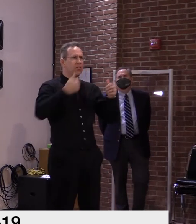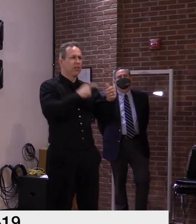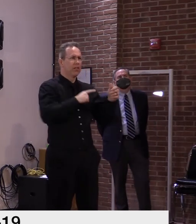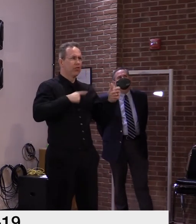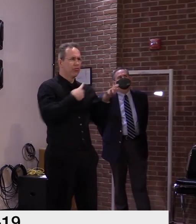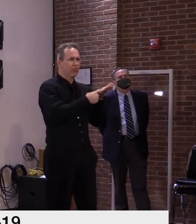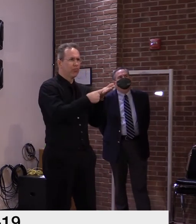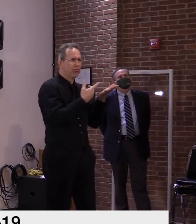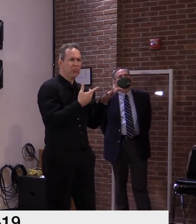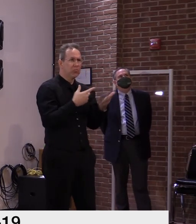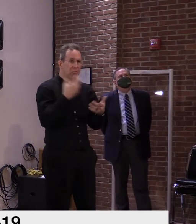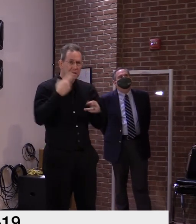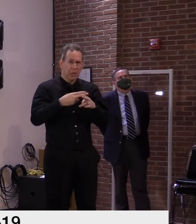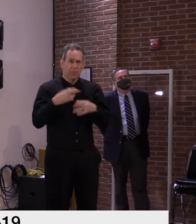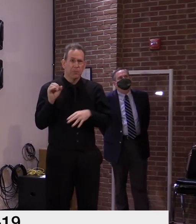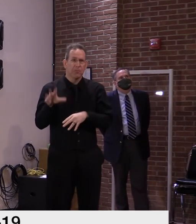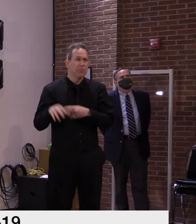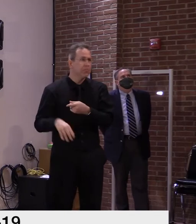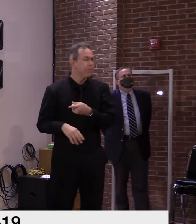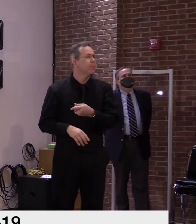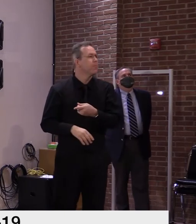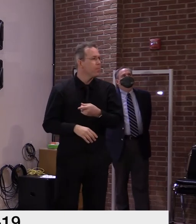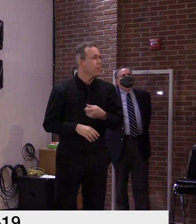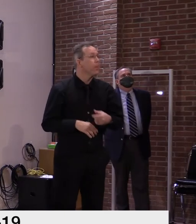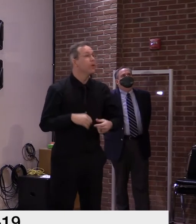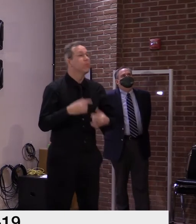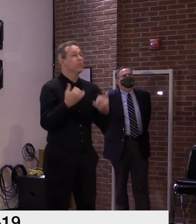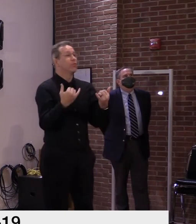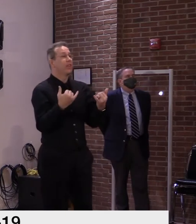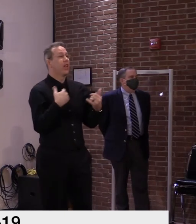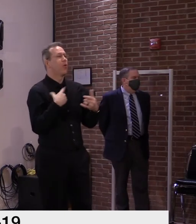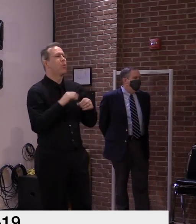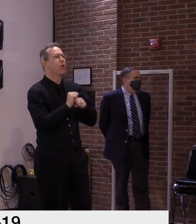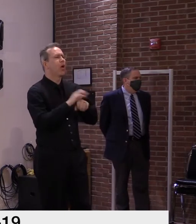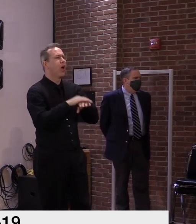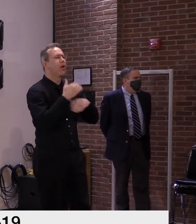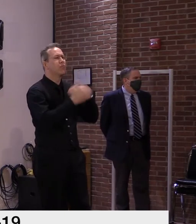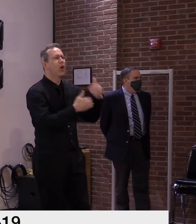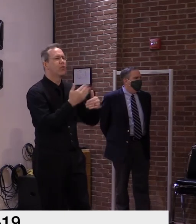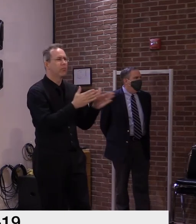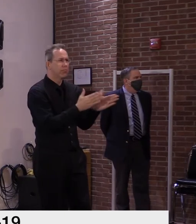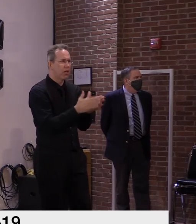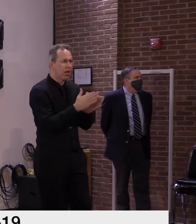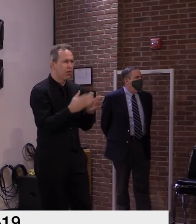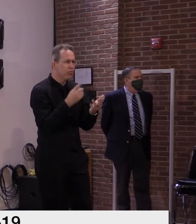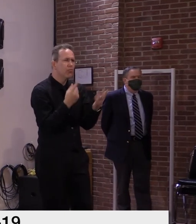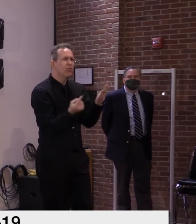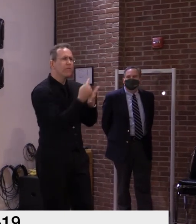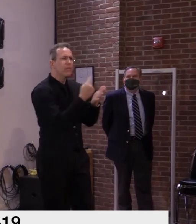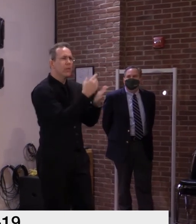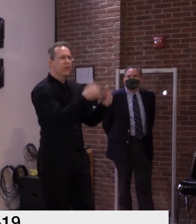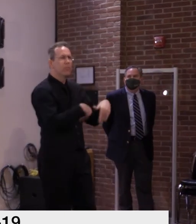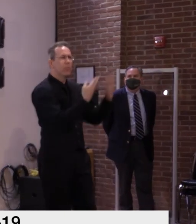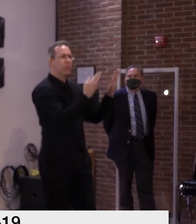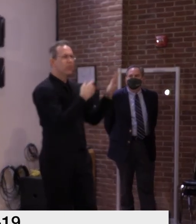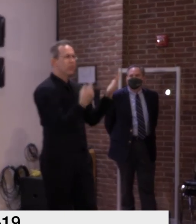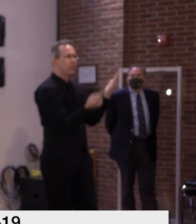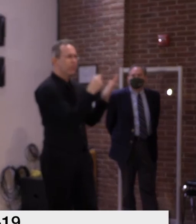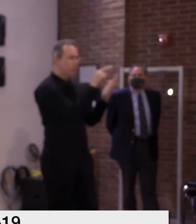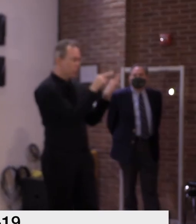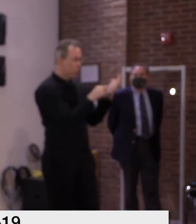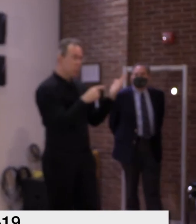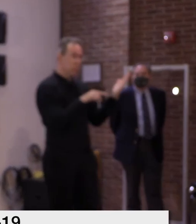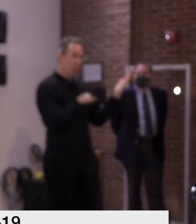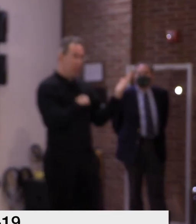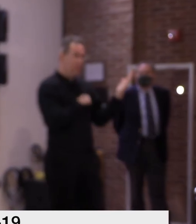that we have all the names of those who are qualified, and then we'll make our decision. We'll be taking, we'll